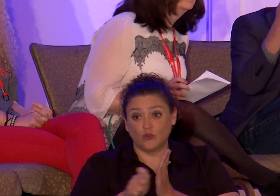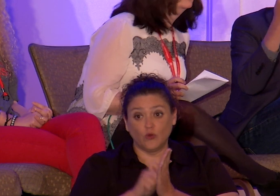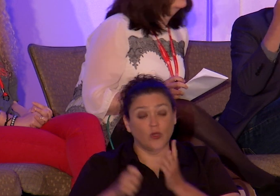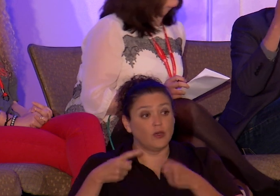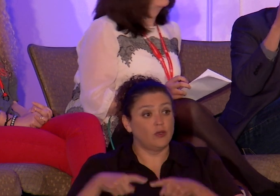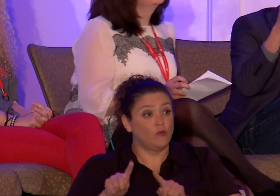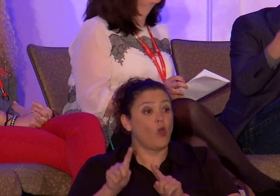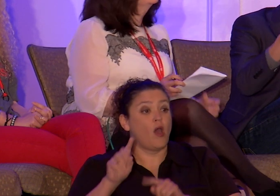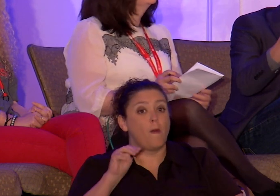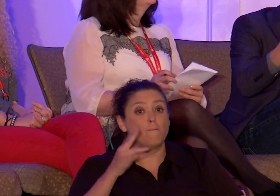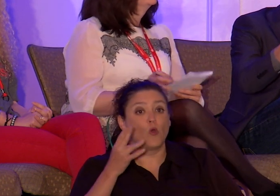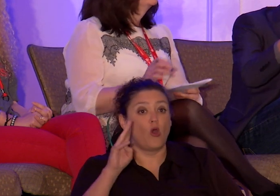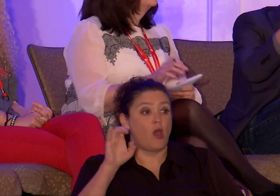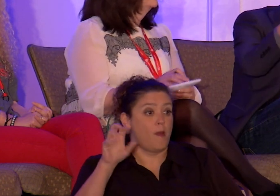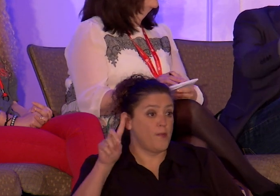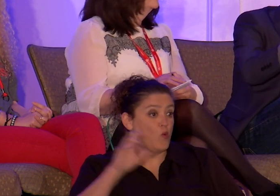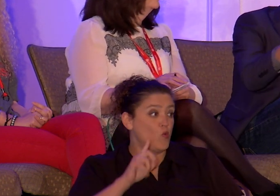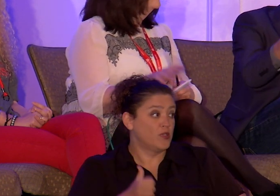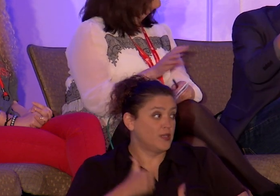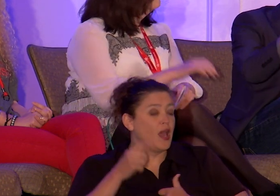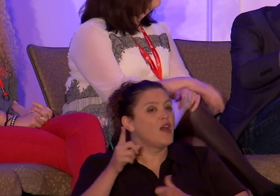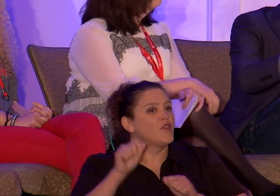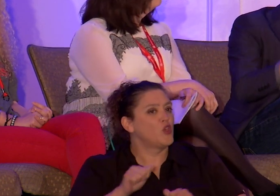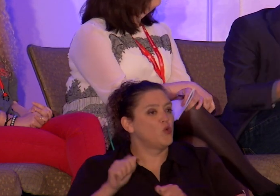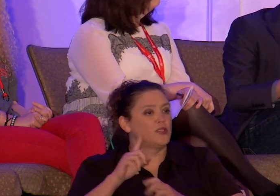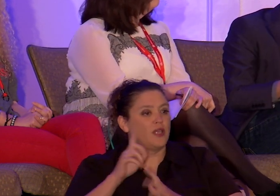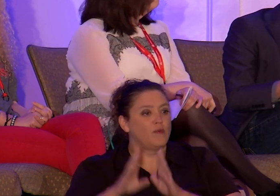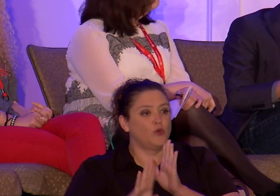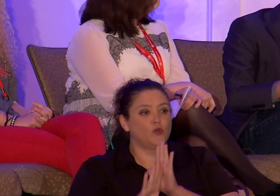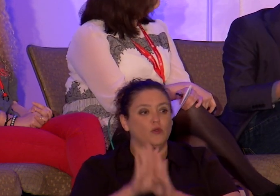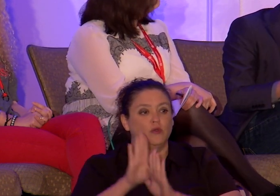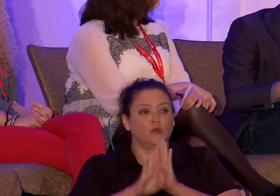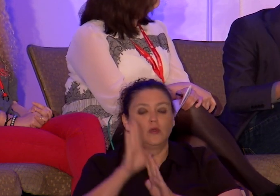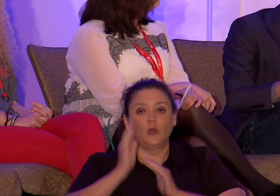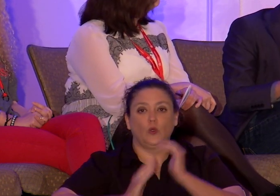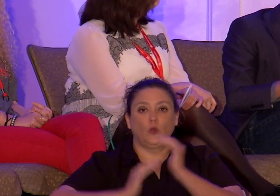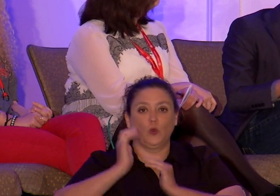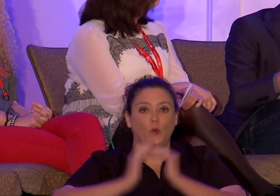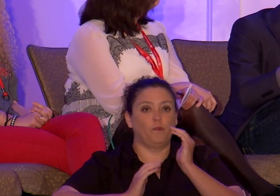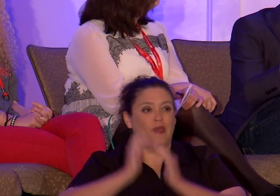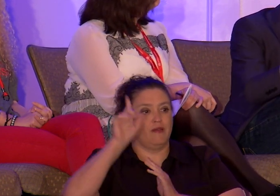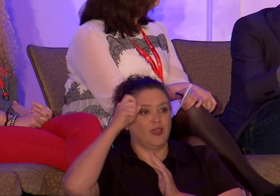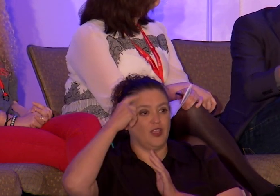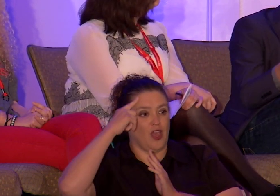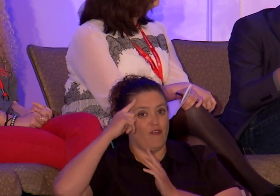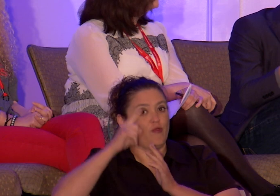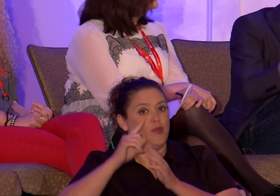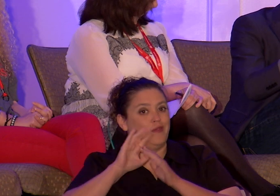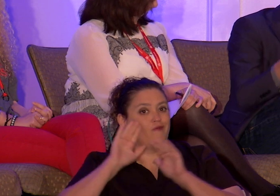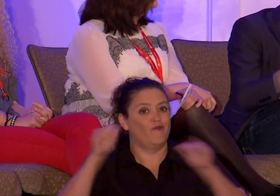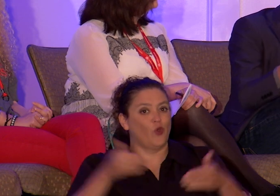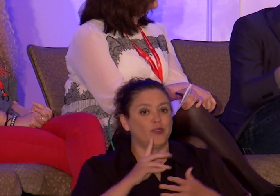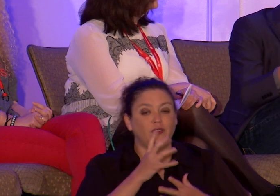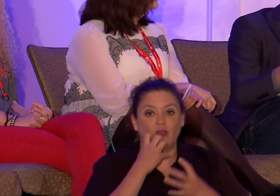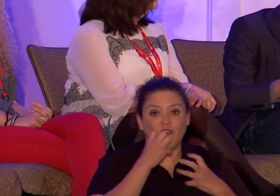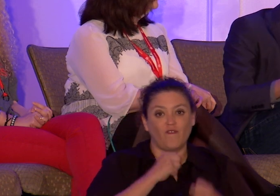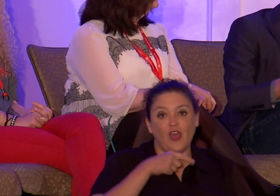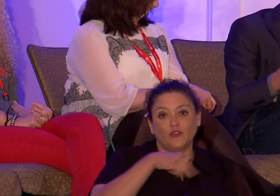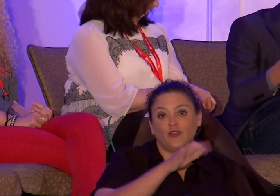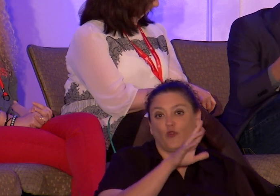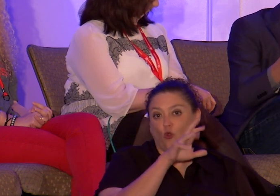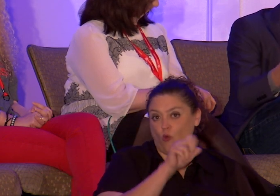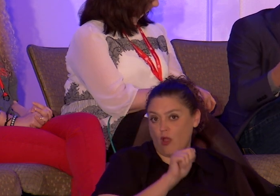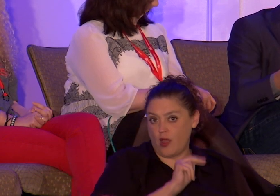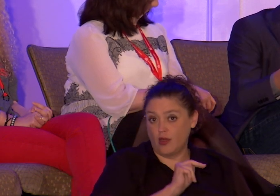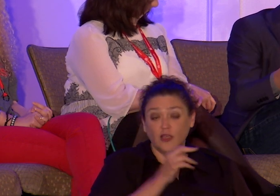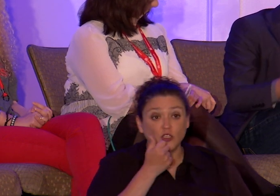sorry, and he was able to build a state upon the values of the Quran. And so they think that anybody who leaves religion